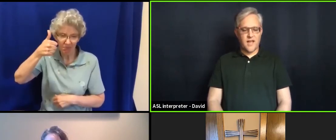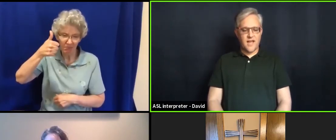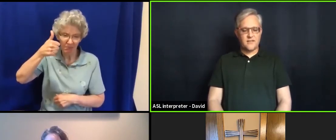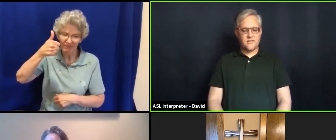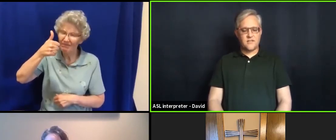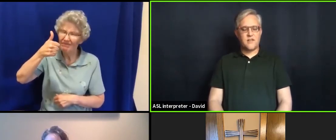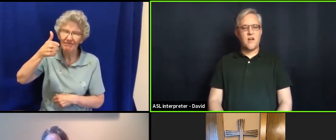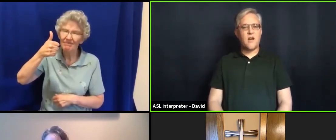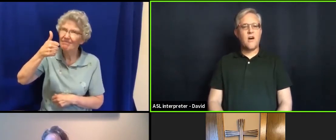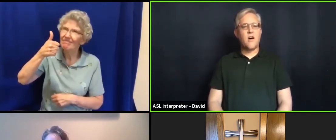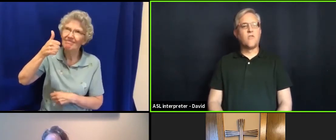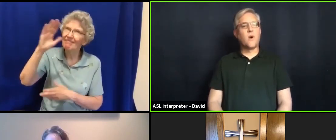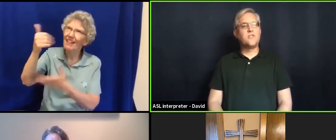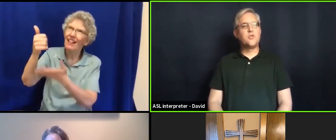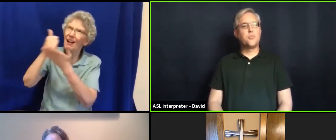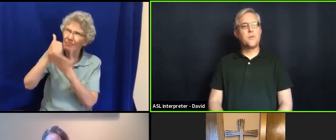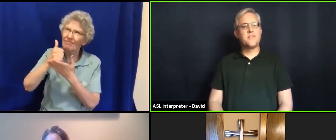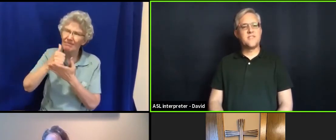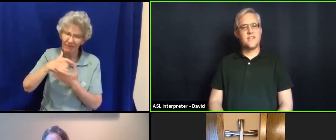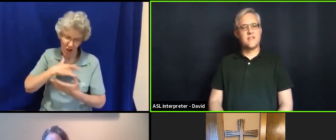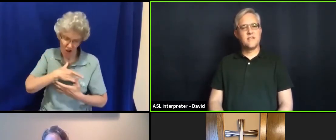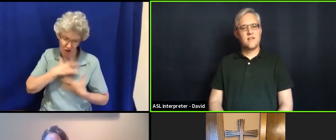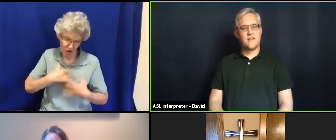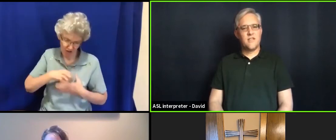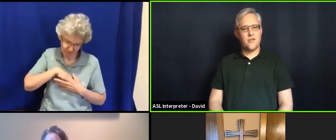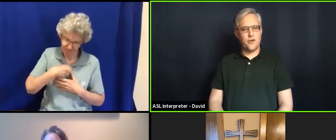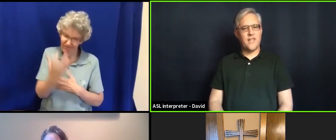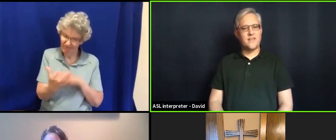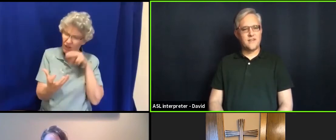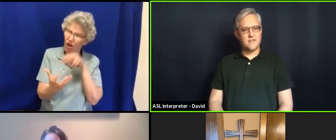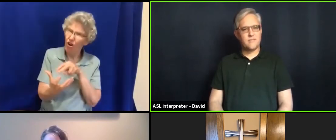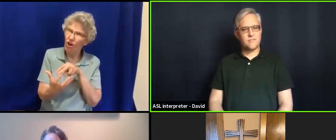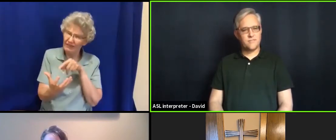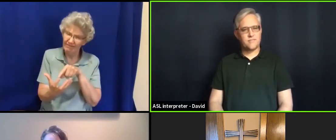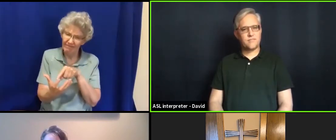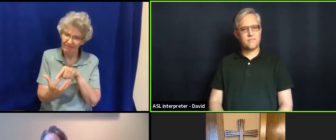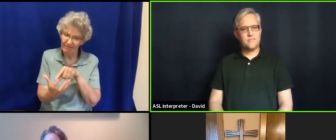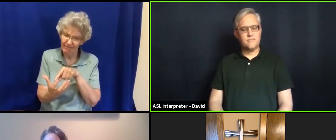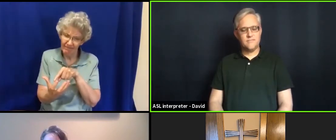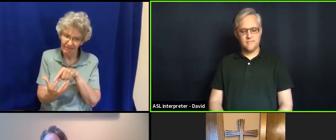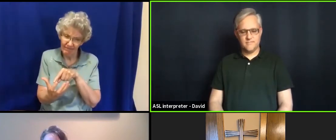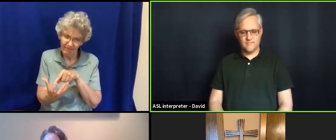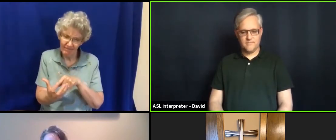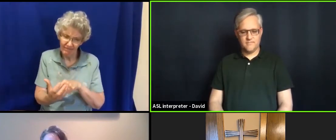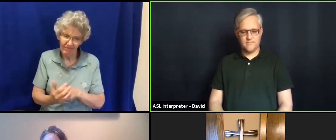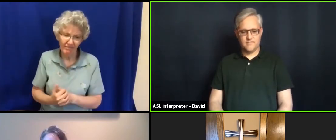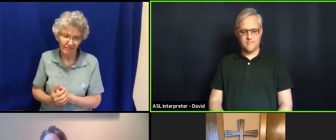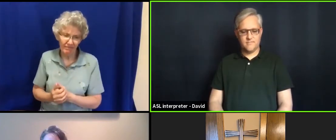From the lies of white supremacy that are hidden.